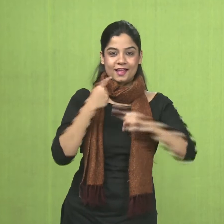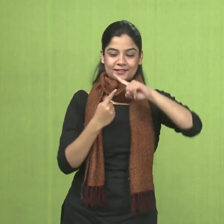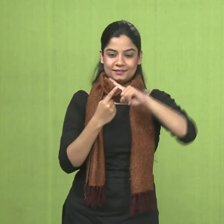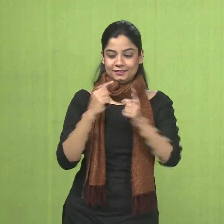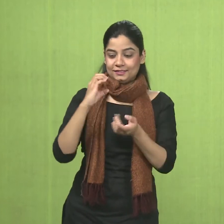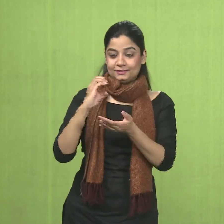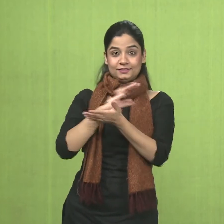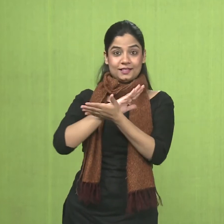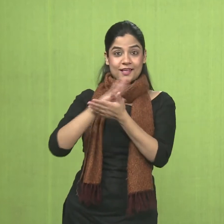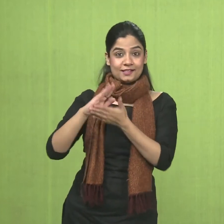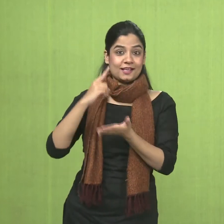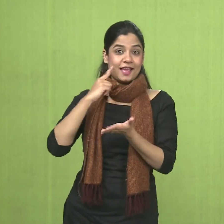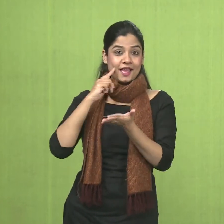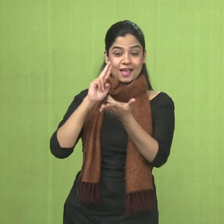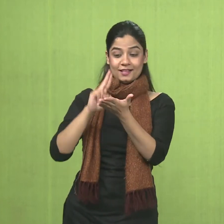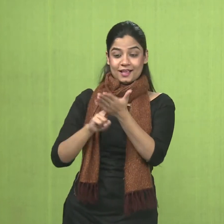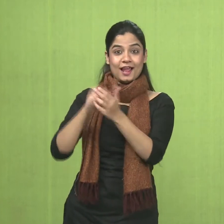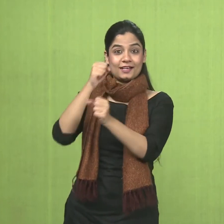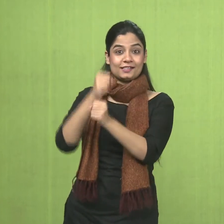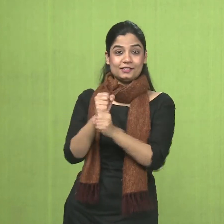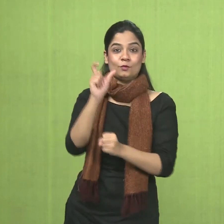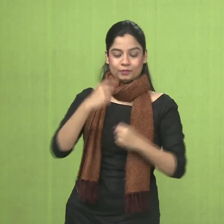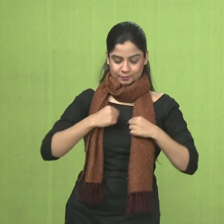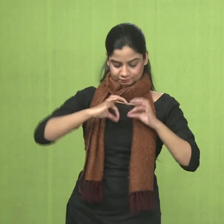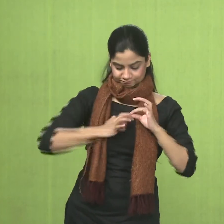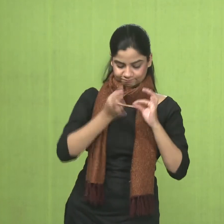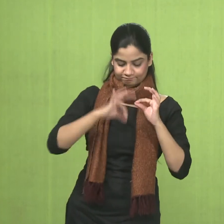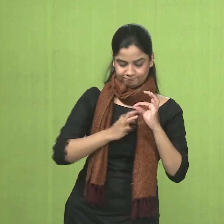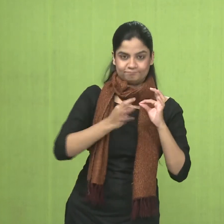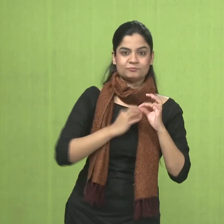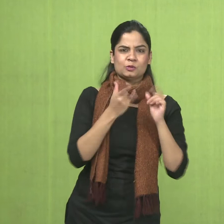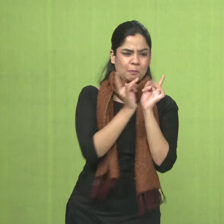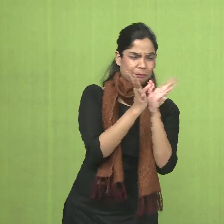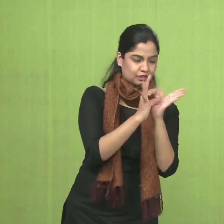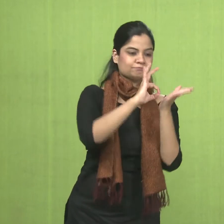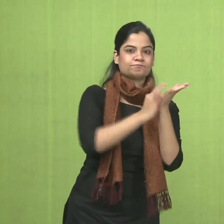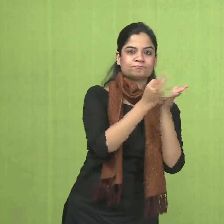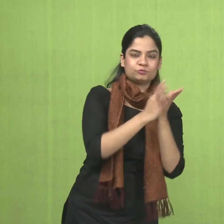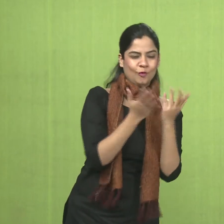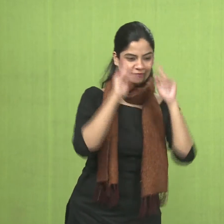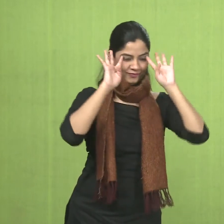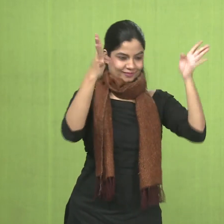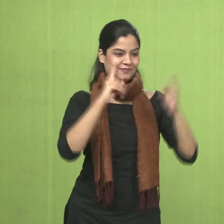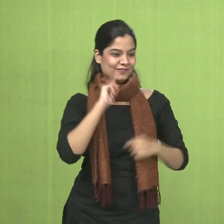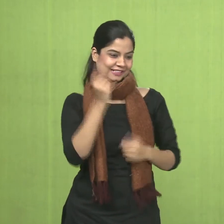Stitching, a row of stitches sewn on the cloth. Sometimes the cloth gets bad, so we have to stitch it